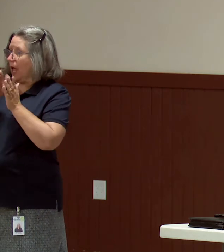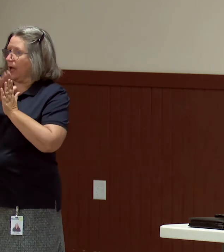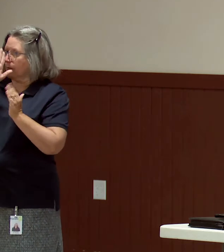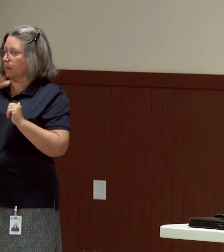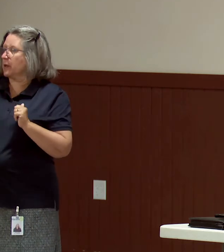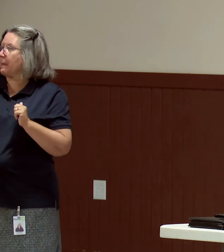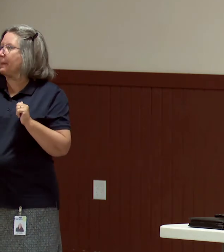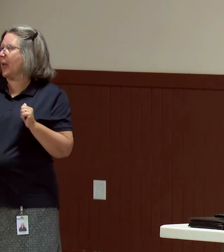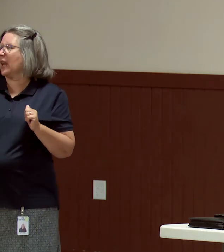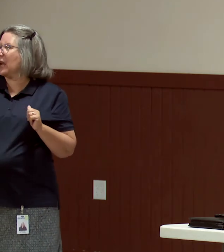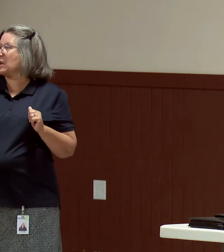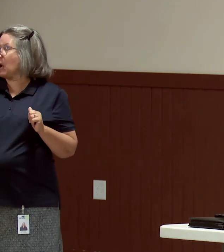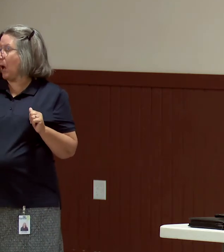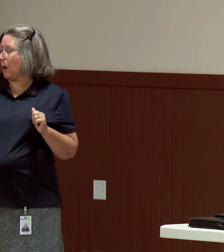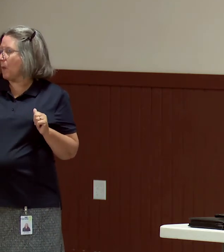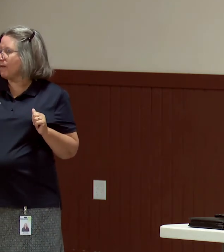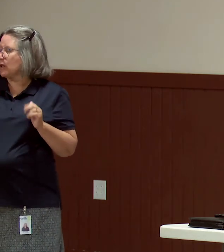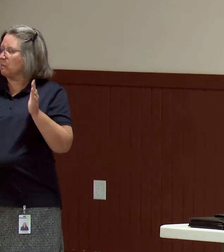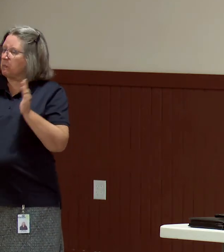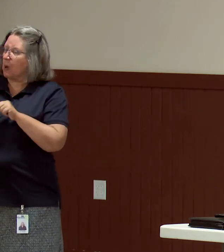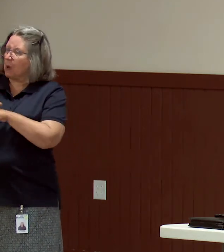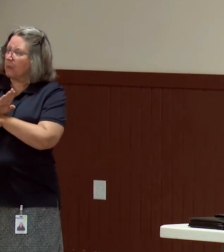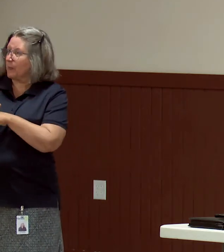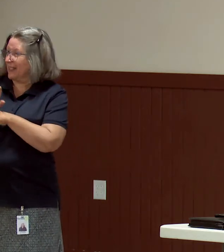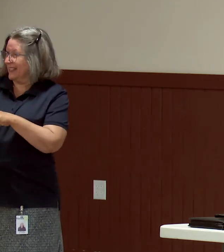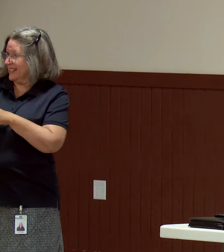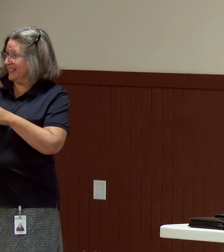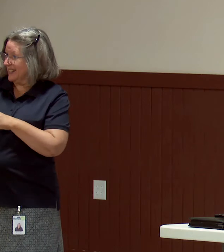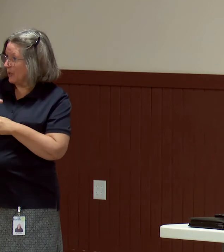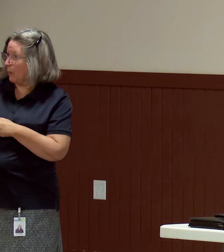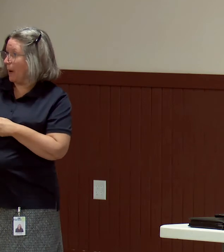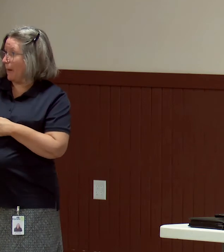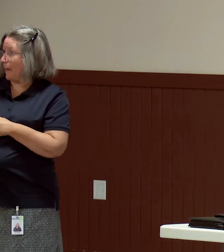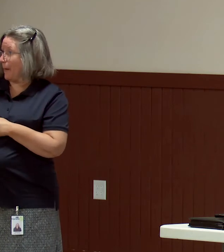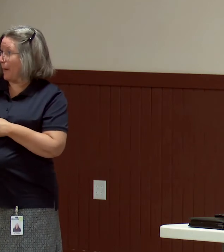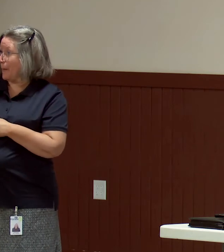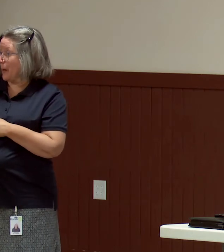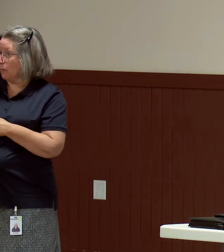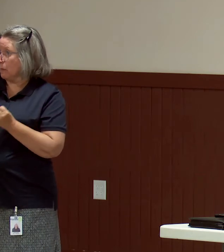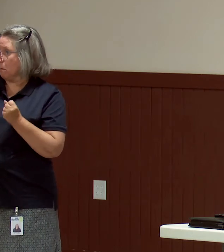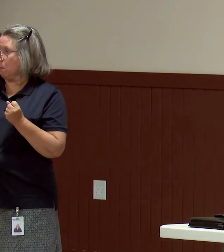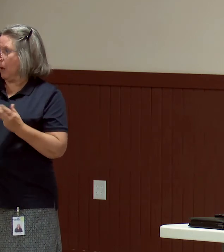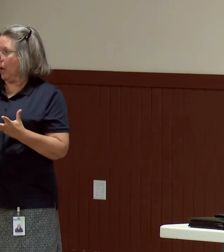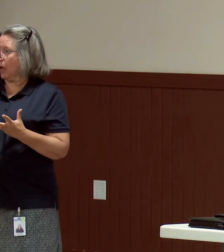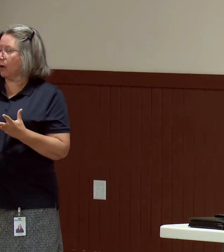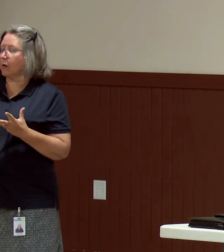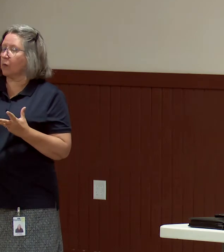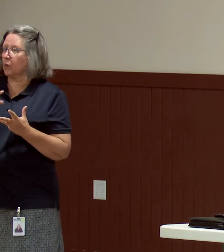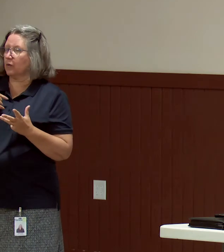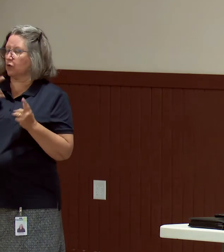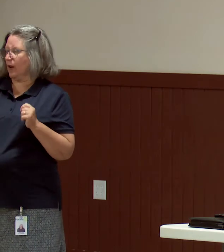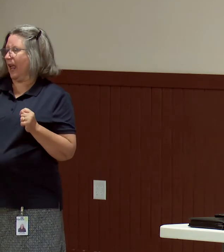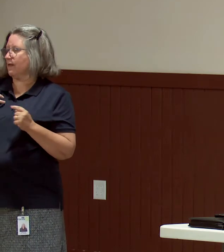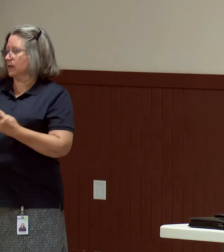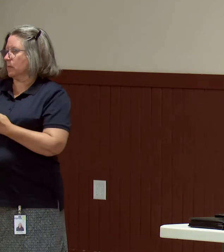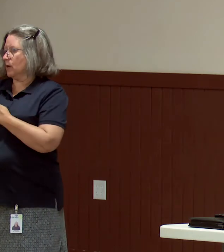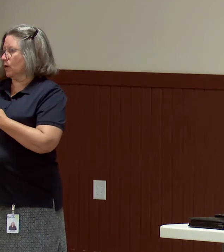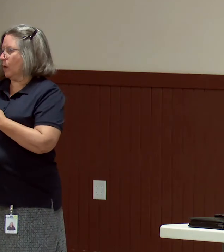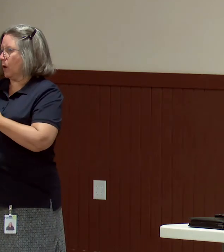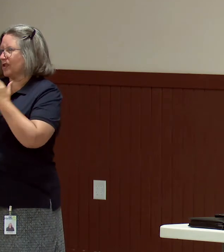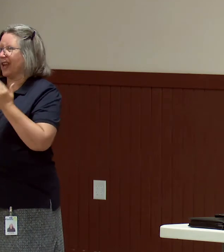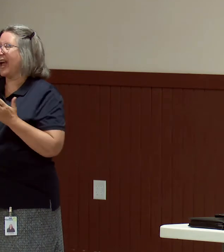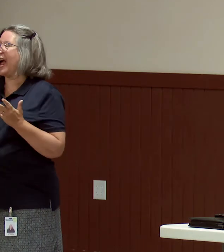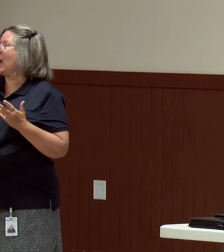from nonprofits, small businesses, particularly in Cedar Rapids and Marion. And so we're trying to coordinate our application process with them so that people don't have